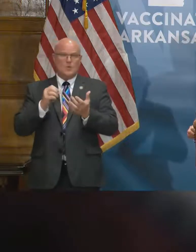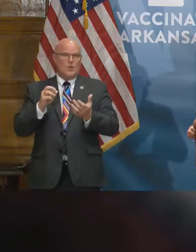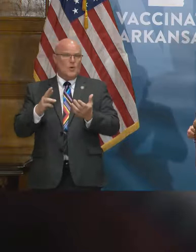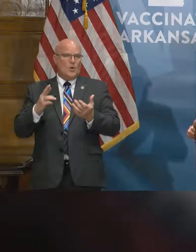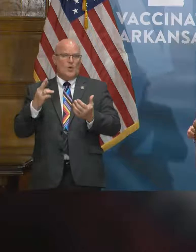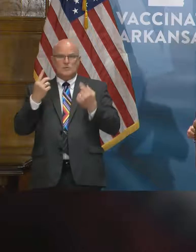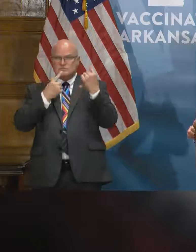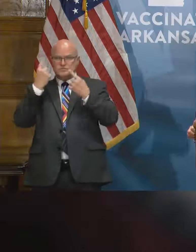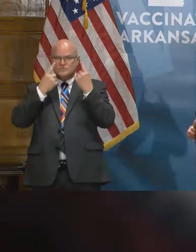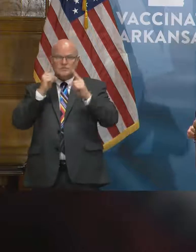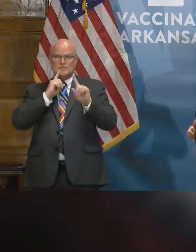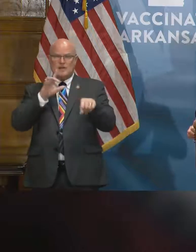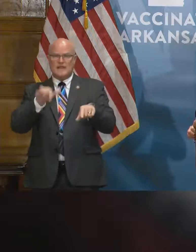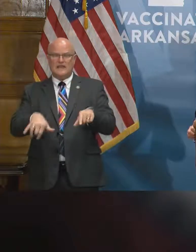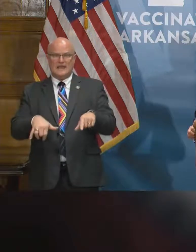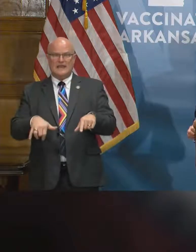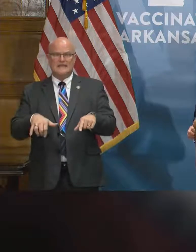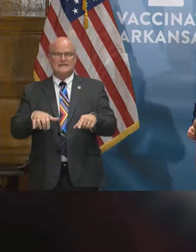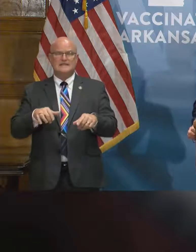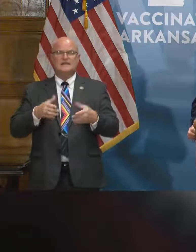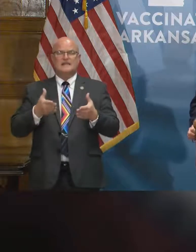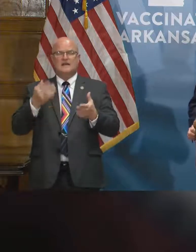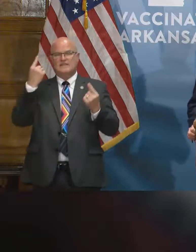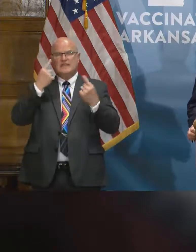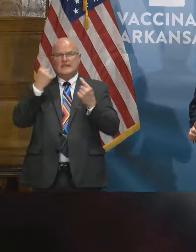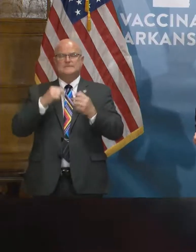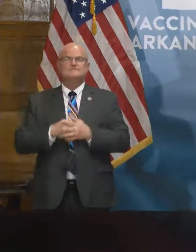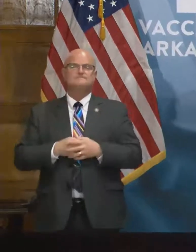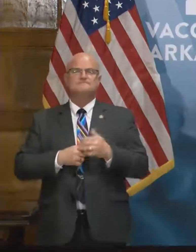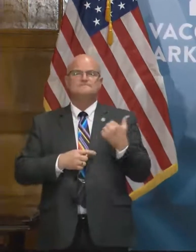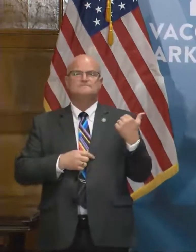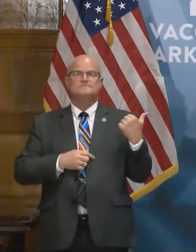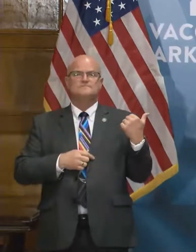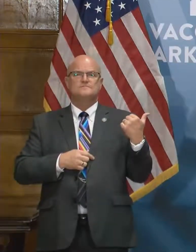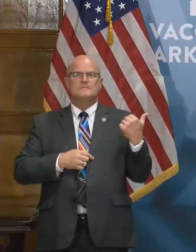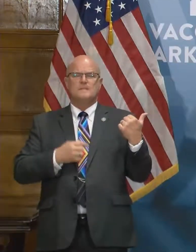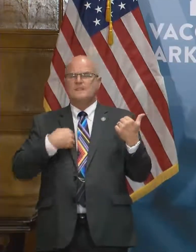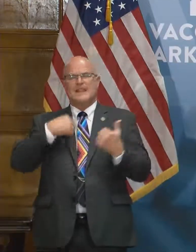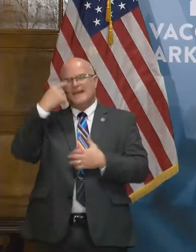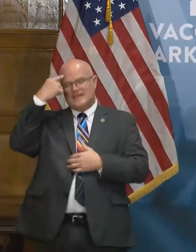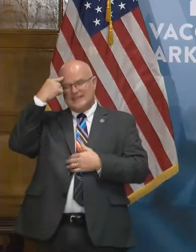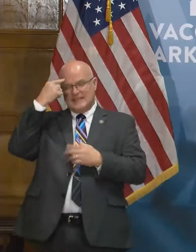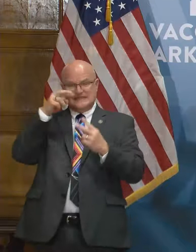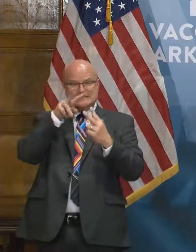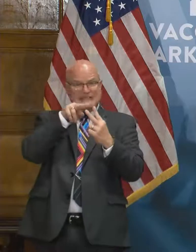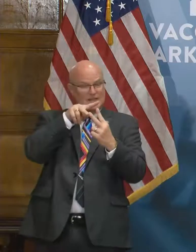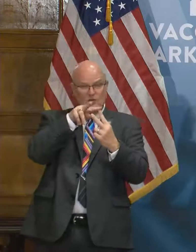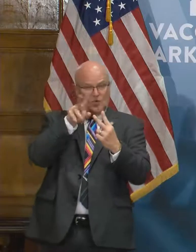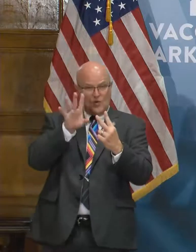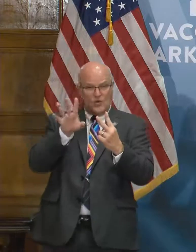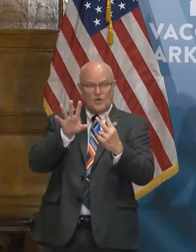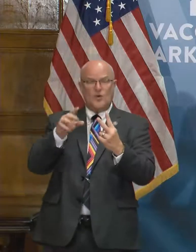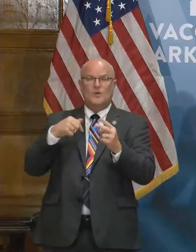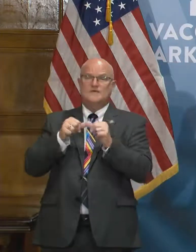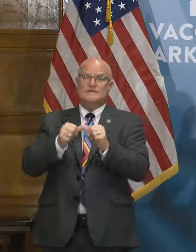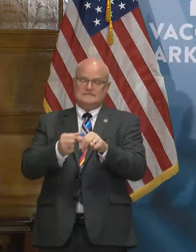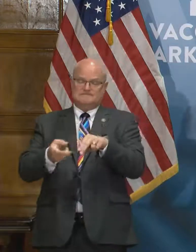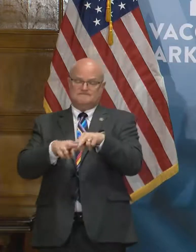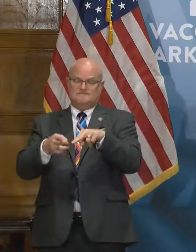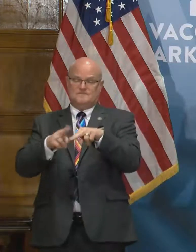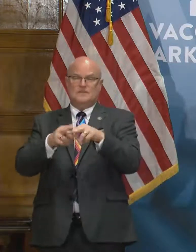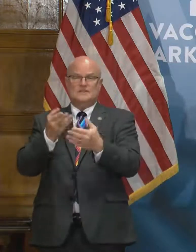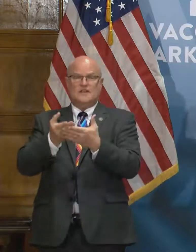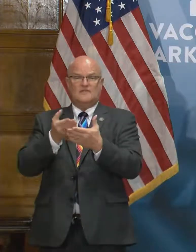You know, kind of how do you respond to, you know, that method of thinking? Well, I don't think it's either or. We've consistently increased